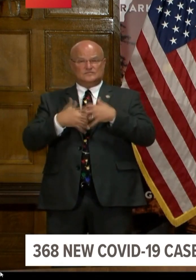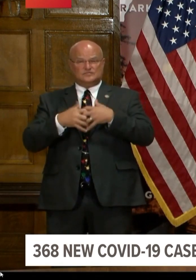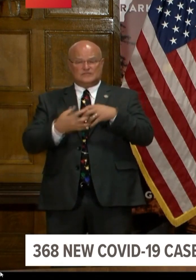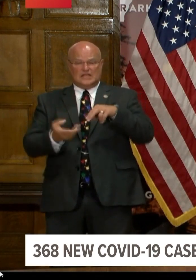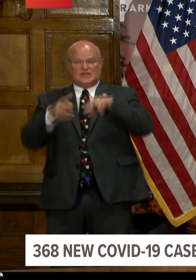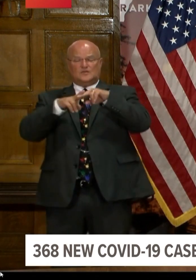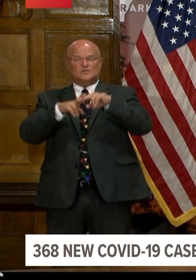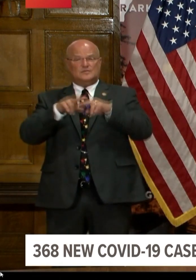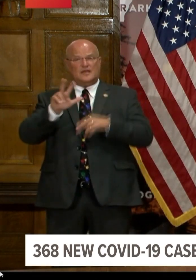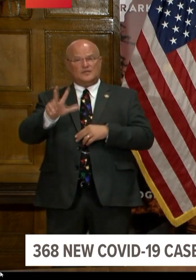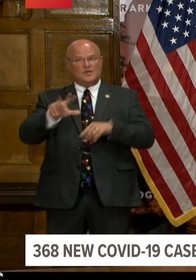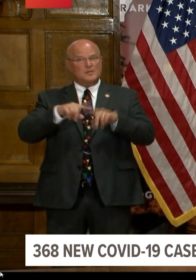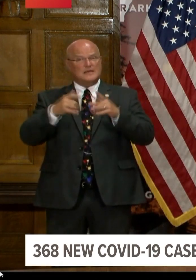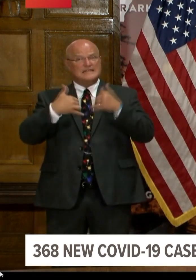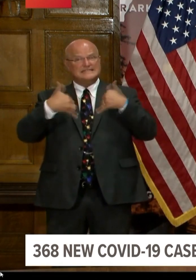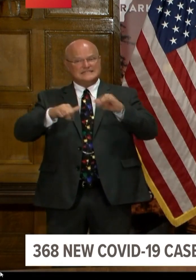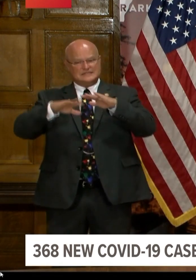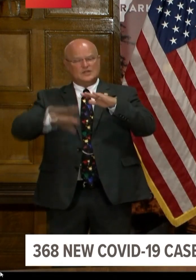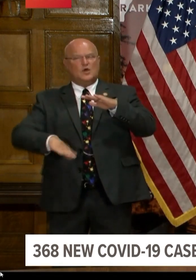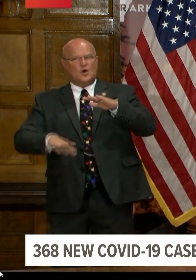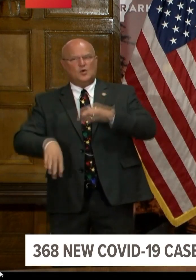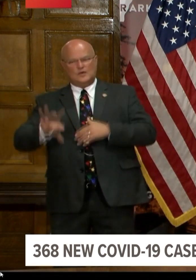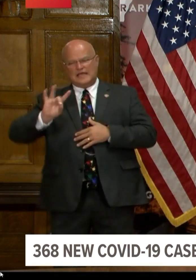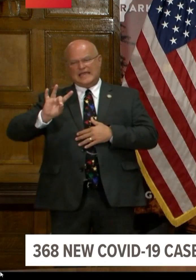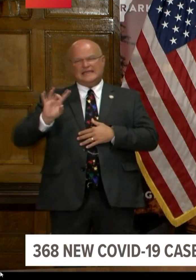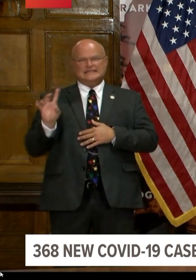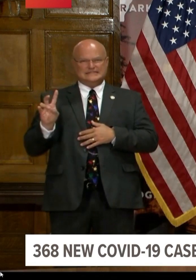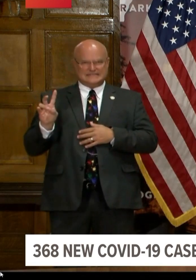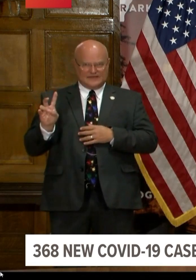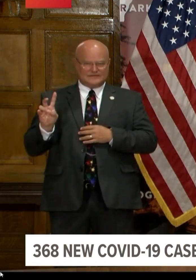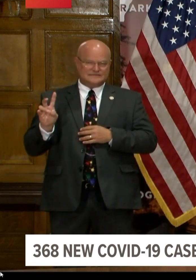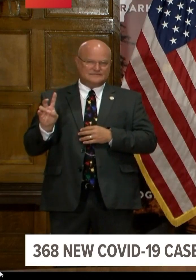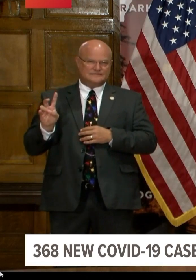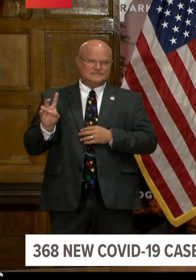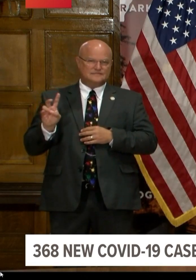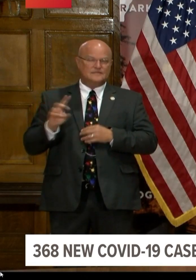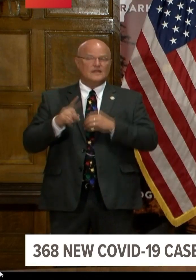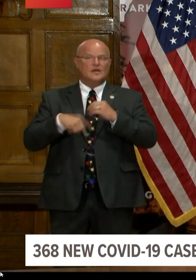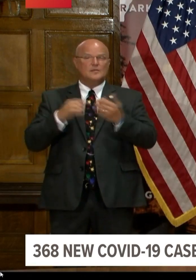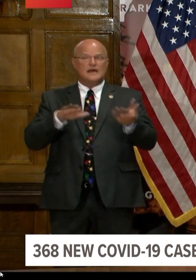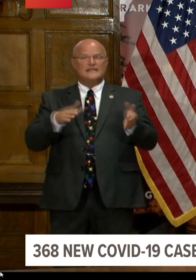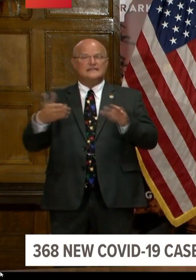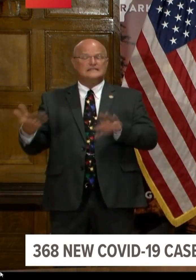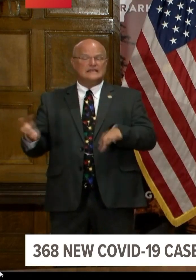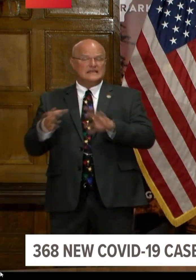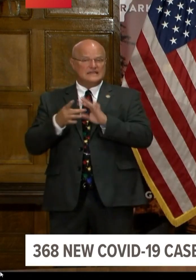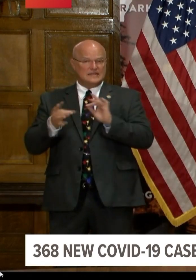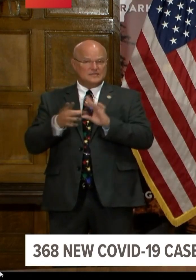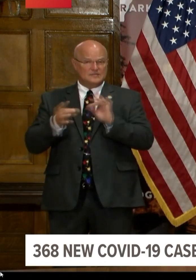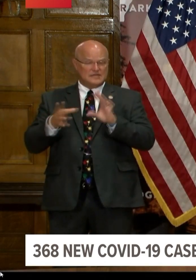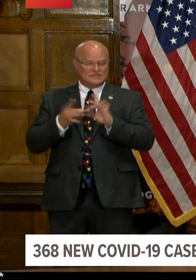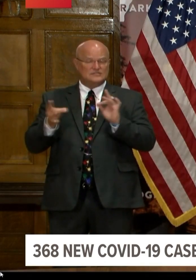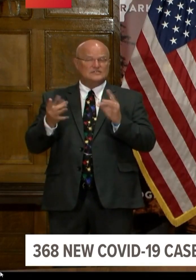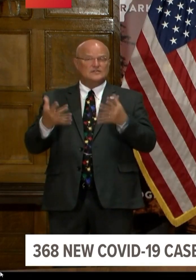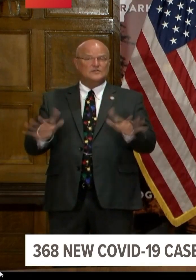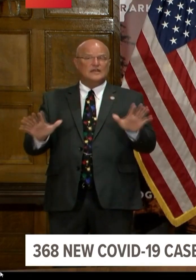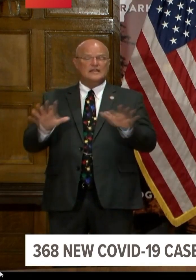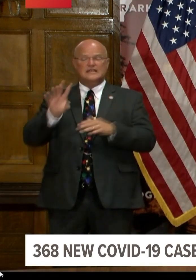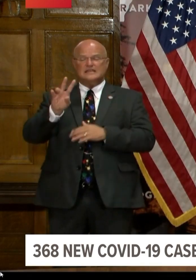3, but it's still low at 87. With regard to the deaths, as mentioned by the Governor,